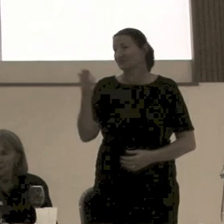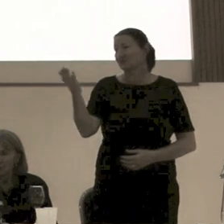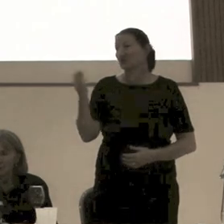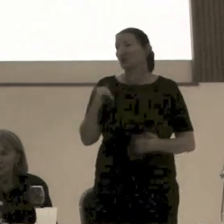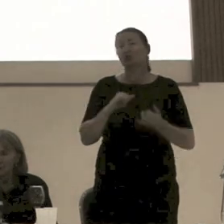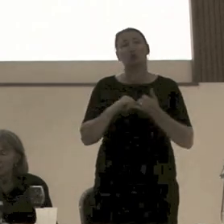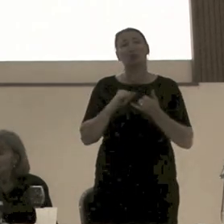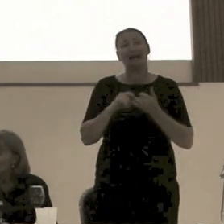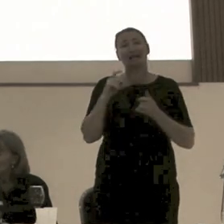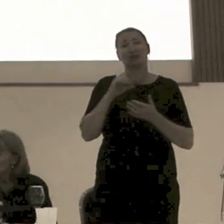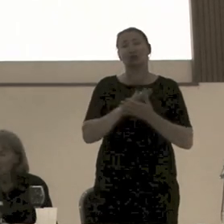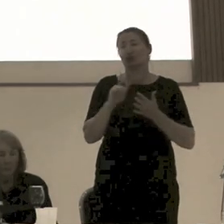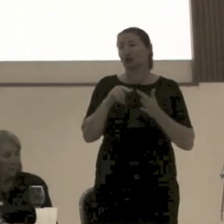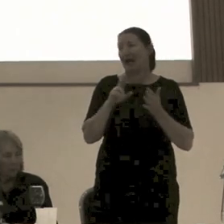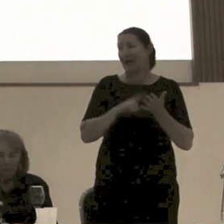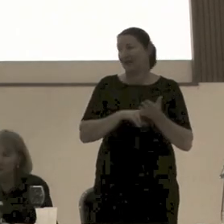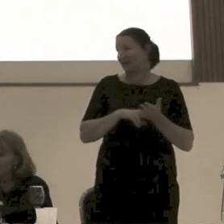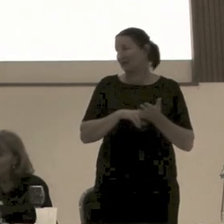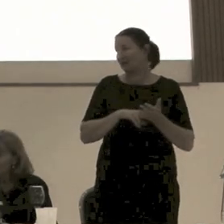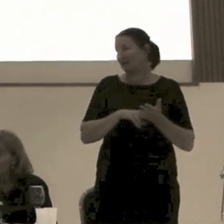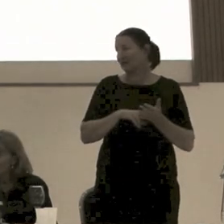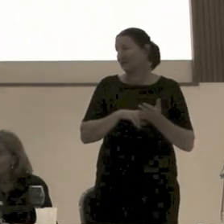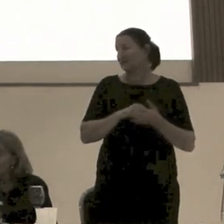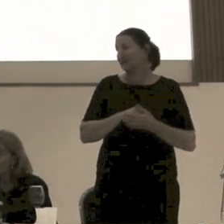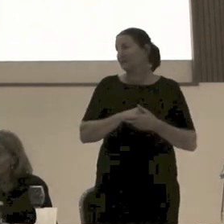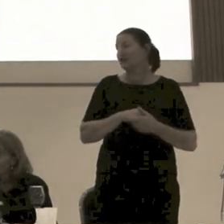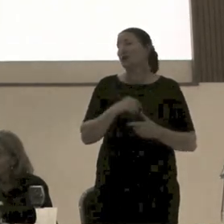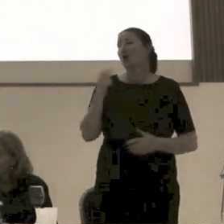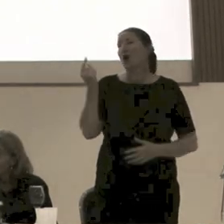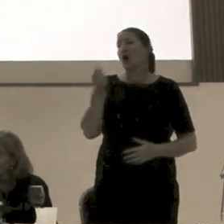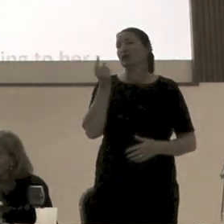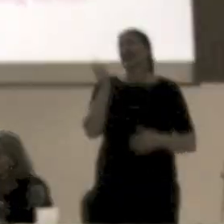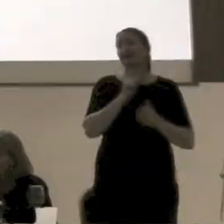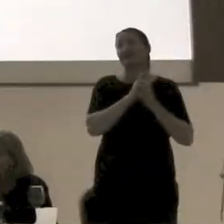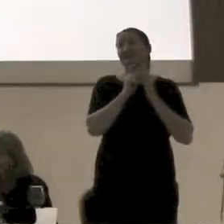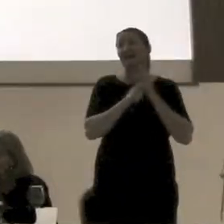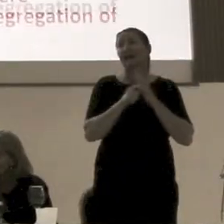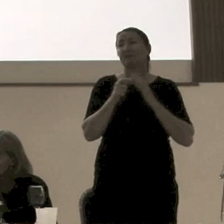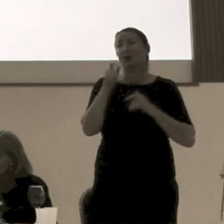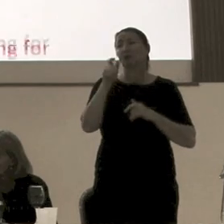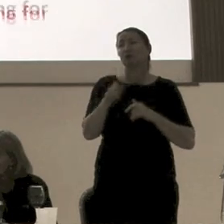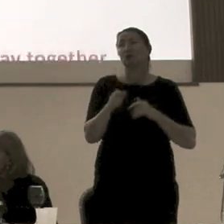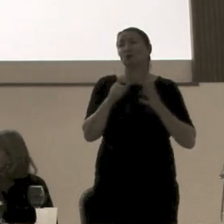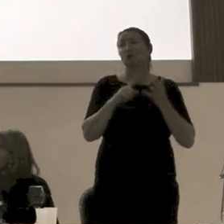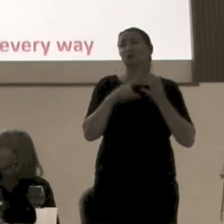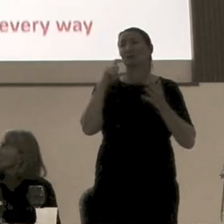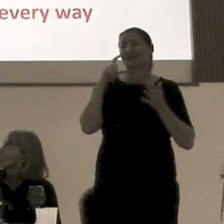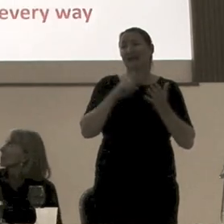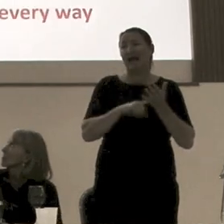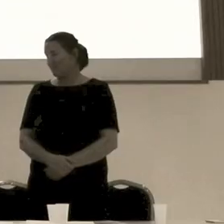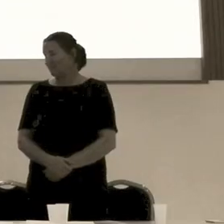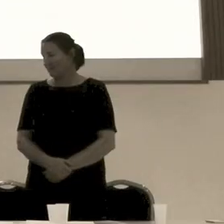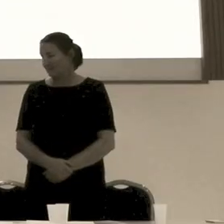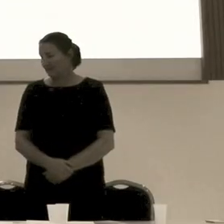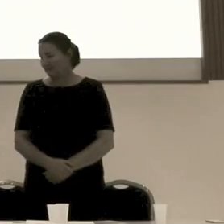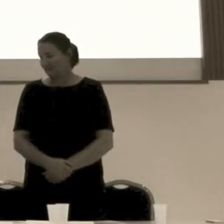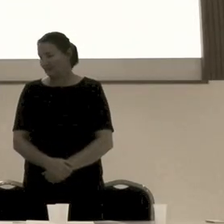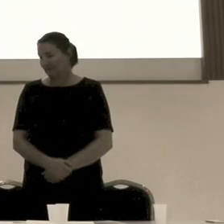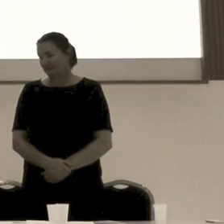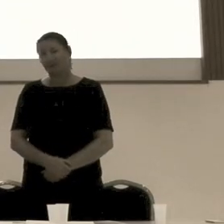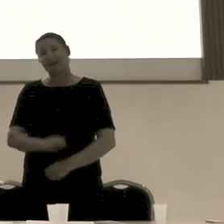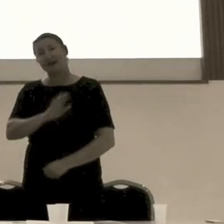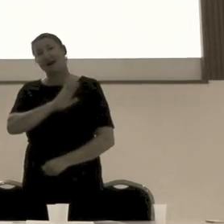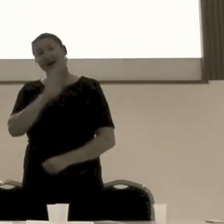Chen is now is a disabled student at UCL, and she's going to come up.